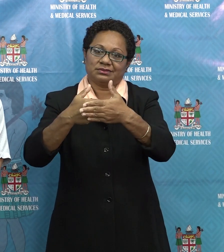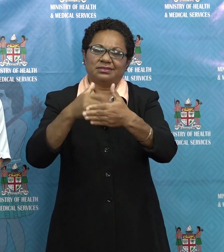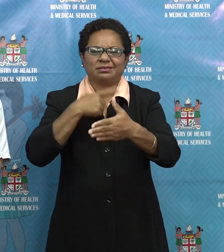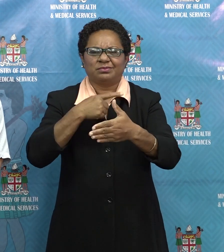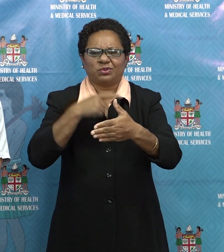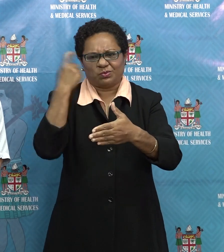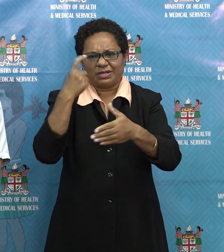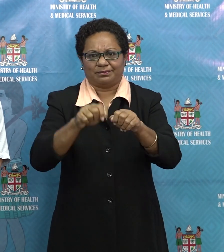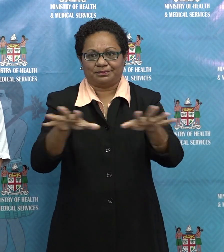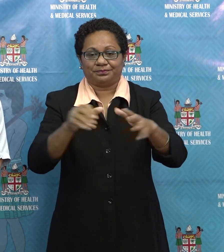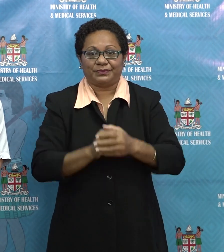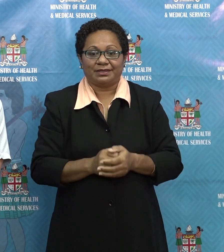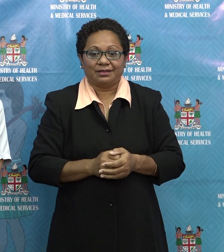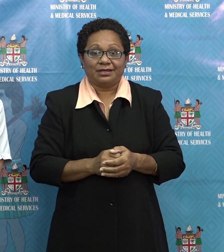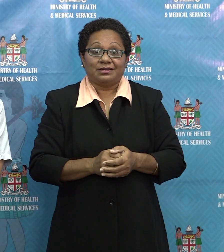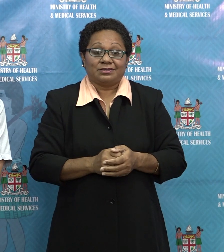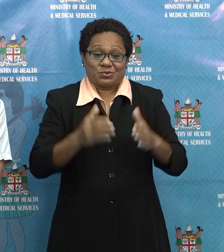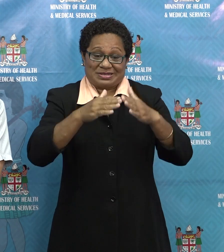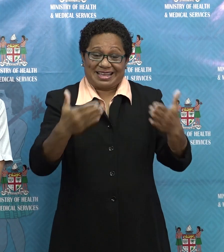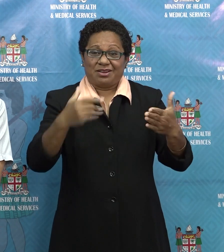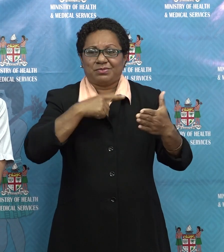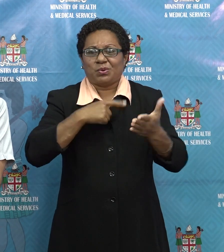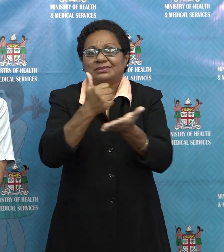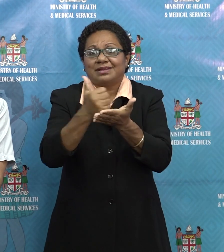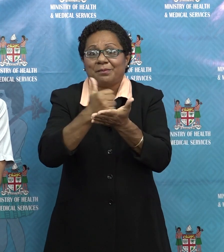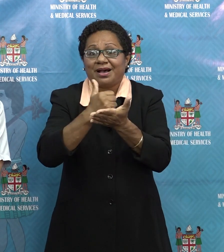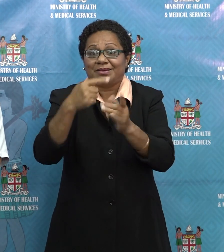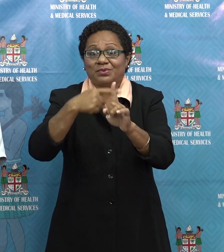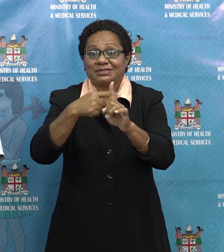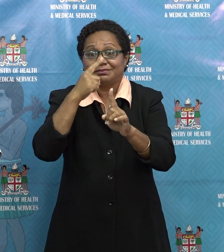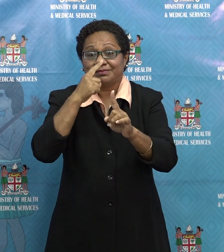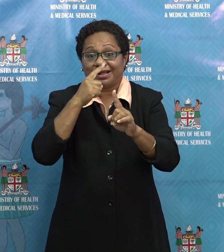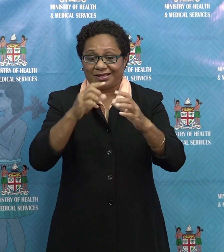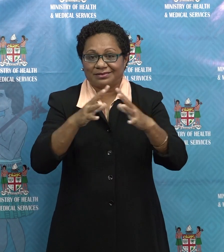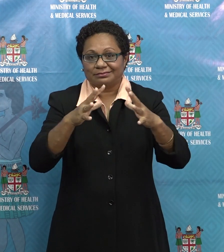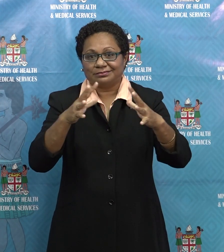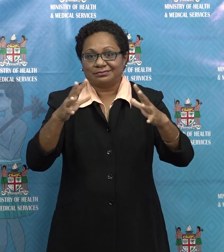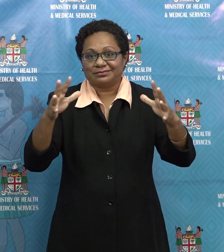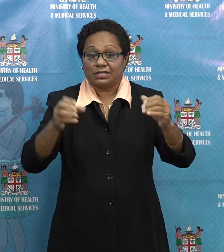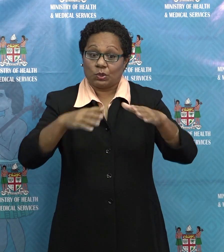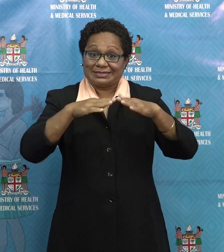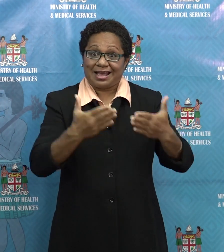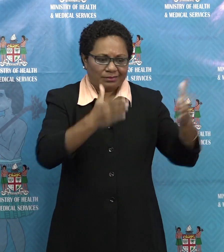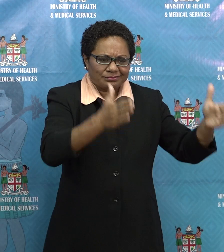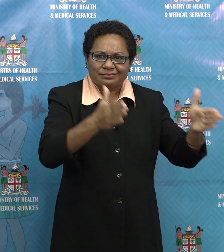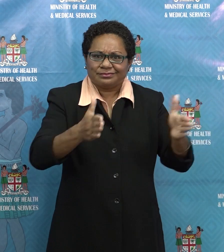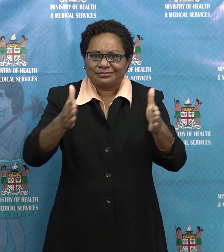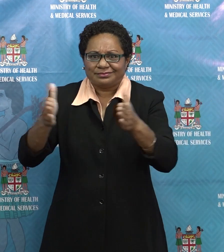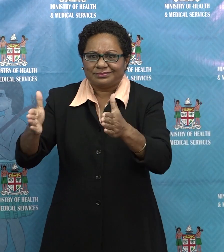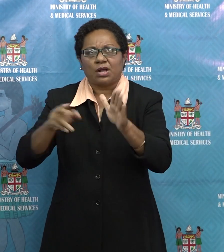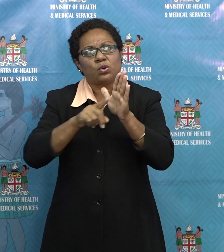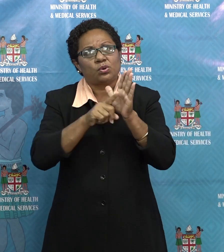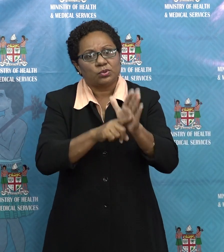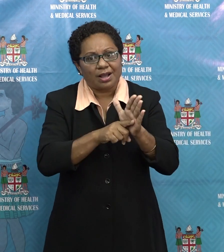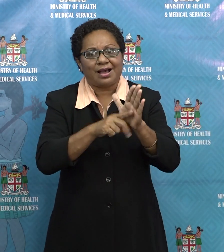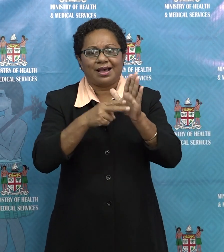Due to the steadily rising number of cases across Viti Levu, the borders of all the 6 containment areas, Lotoka, Nandi, Rakiraki,